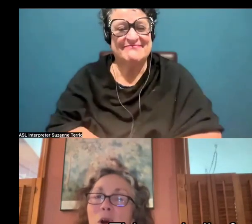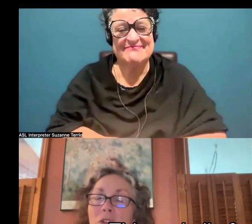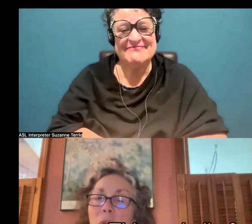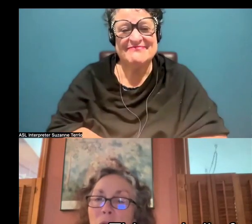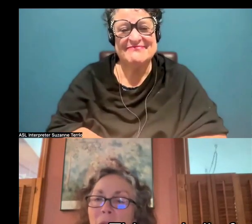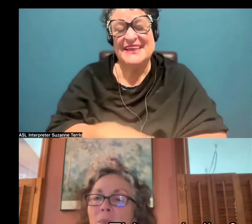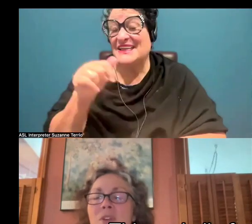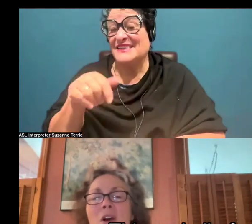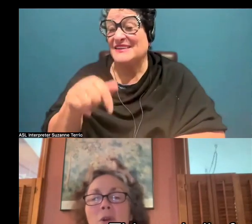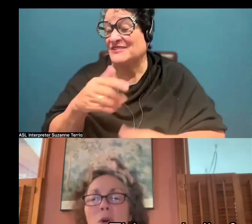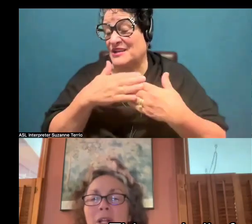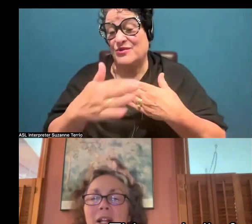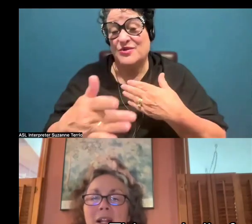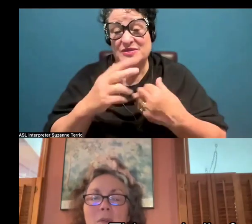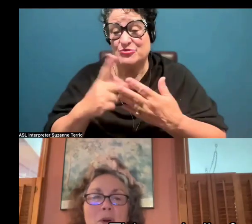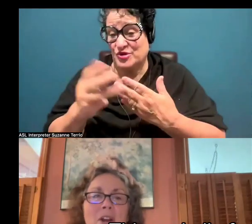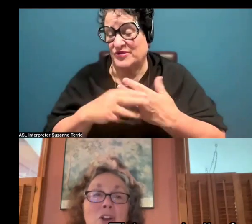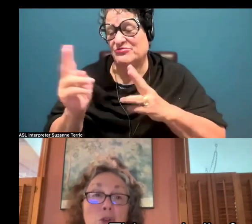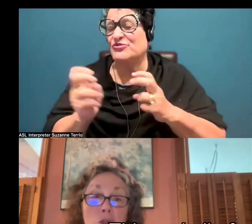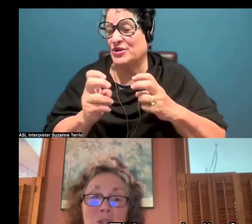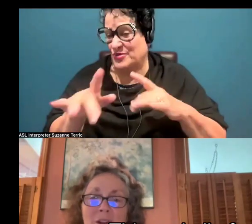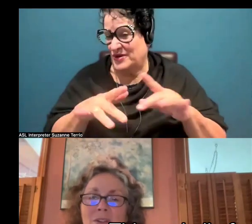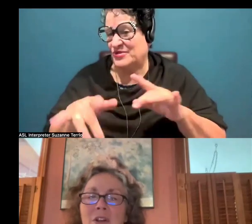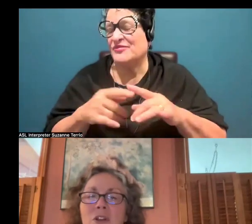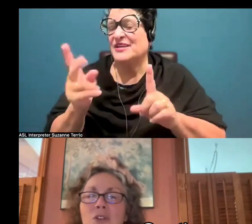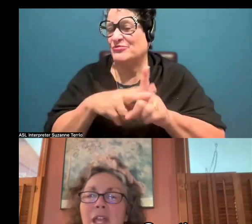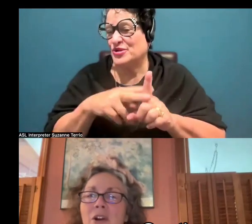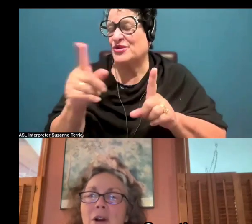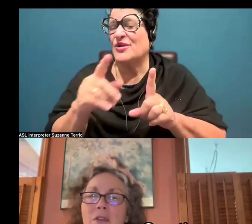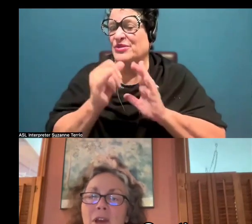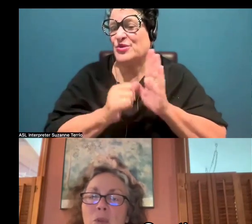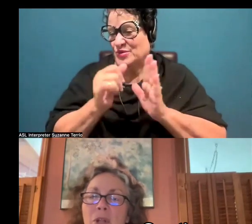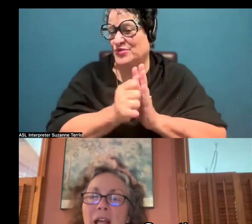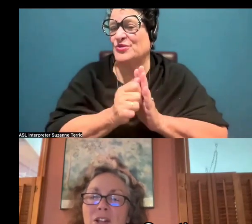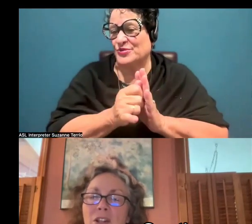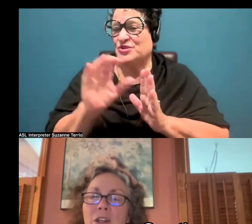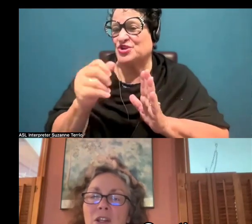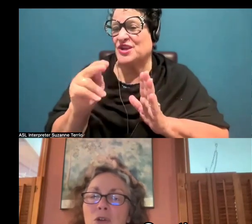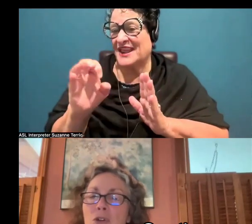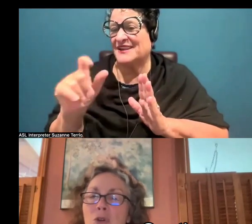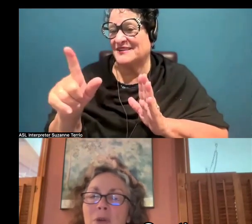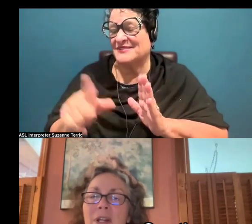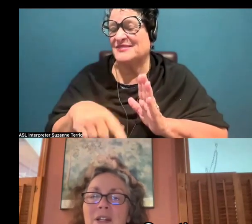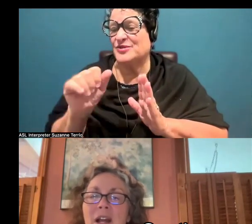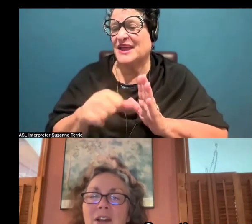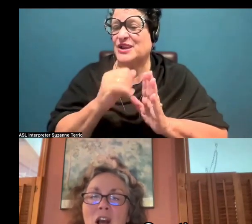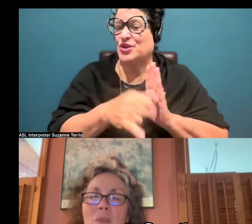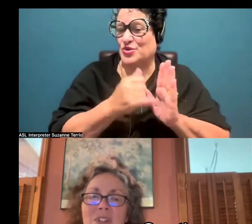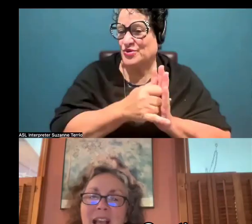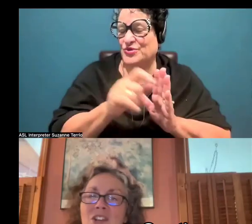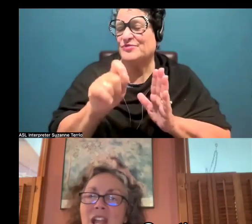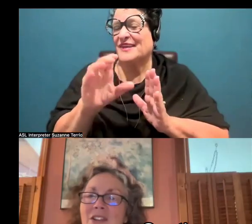This and all of our programs are recorded and put on our YouTube channel. So they are available at